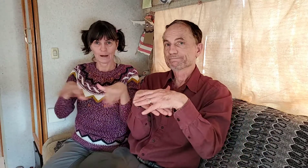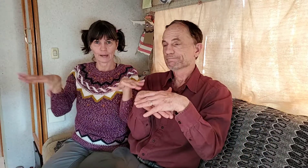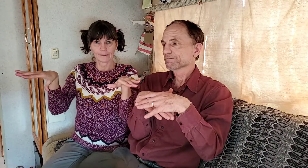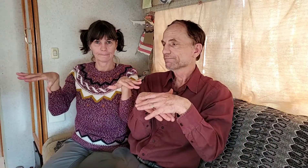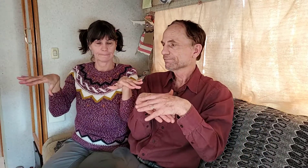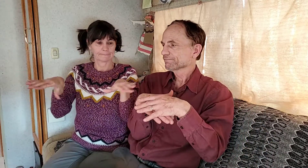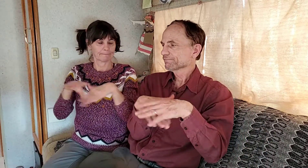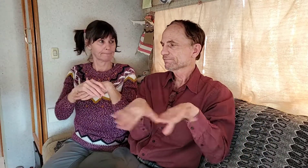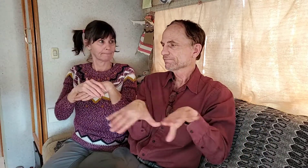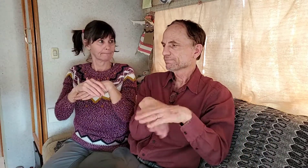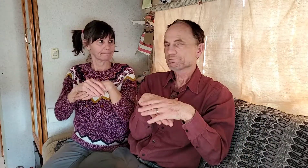Mary.